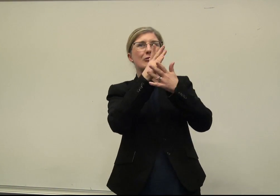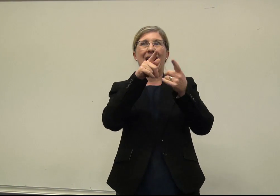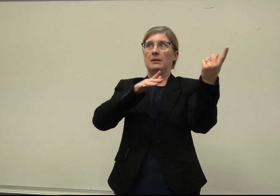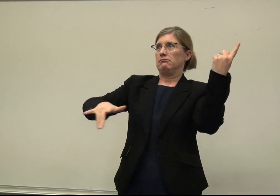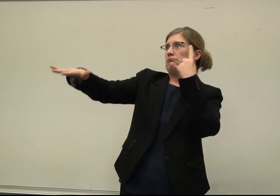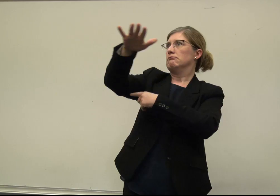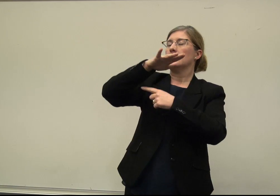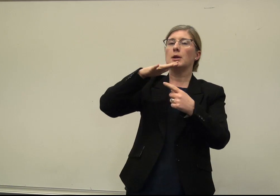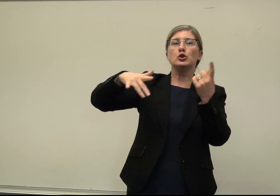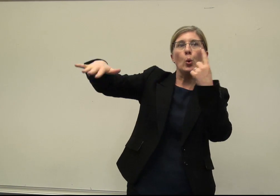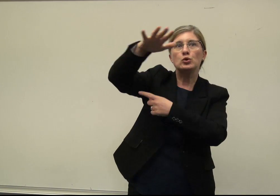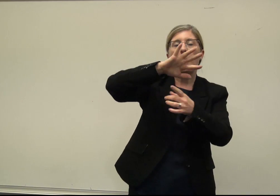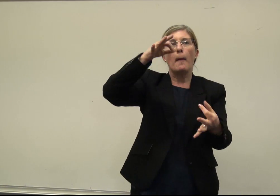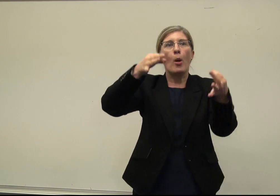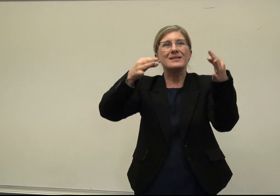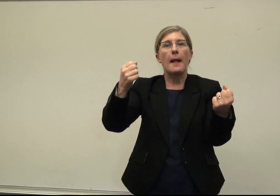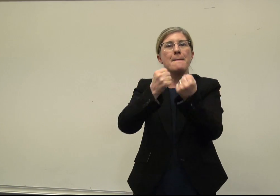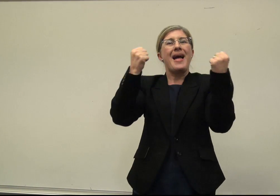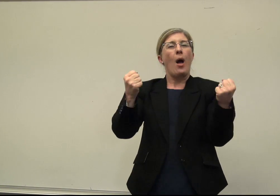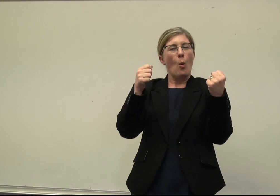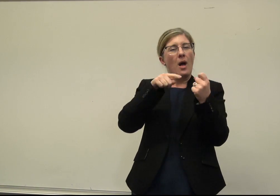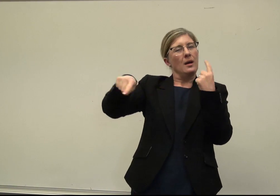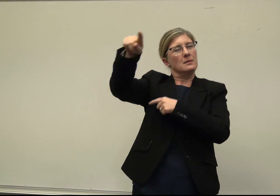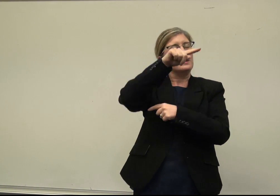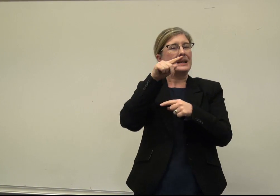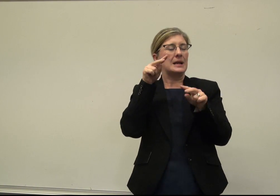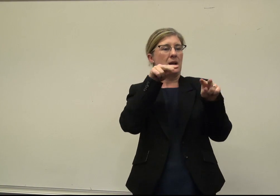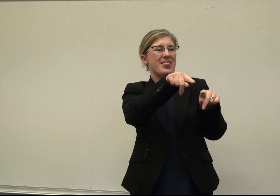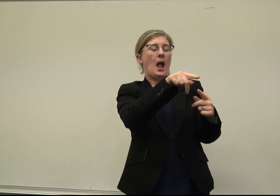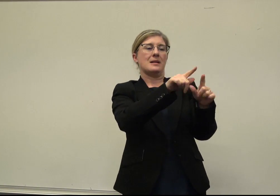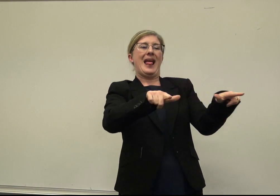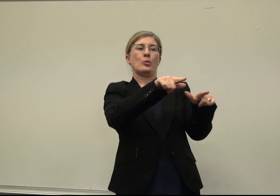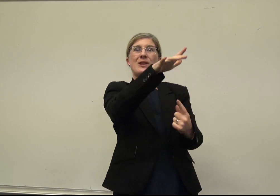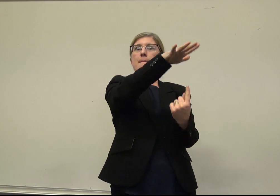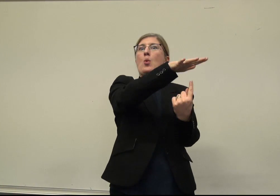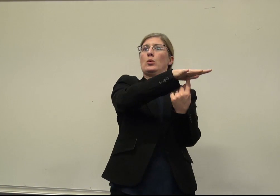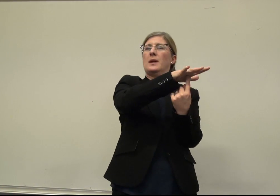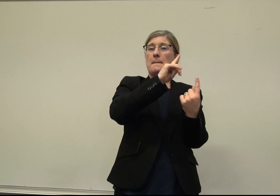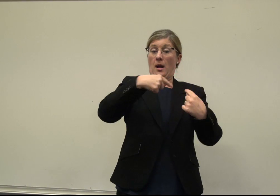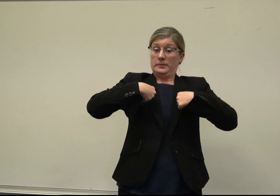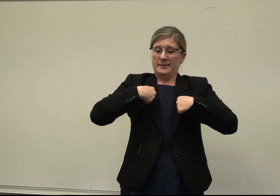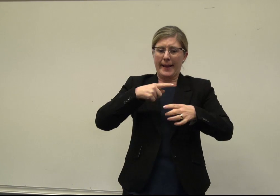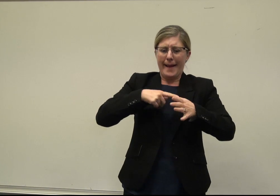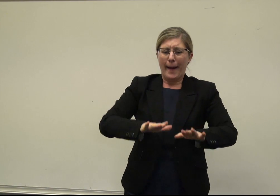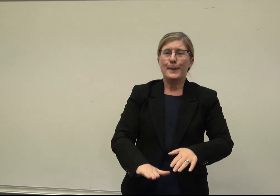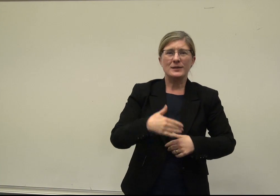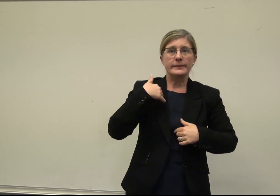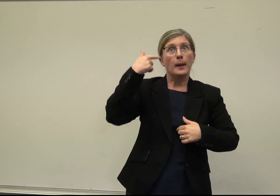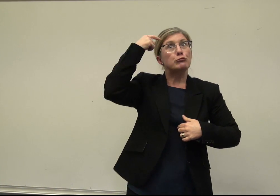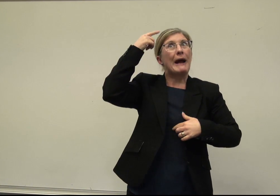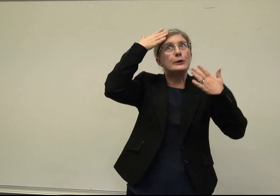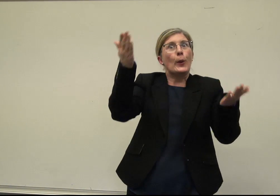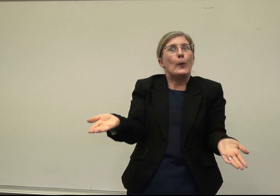socio-political, economic power associated with a particular language. But the brain doesn't know that. The young brain doesn't know that.